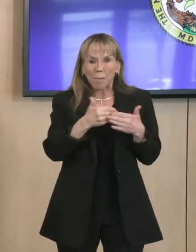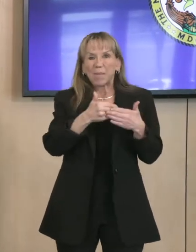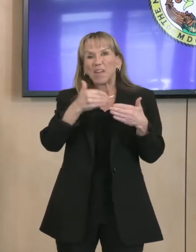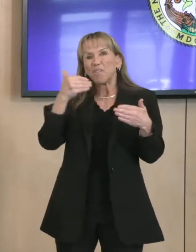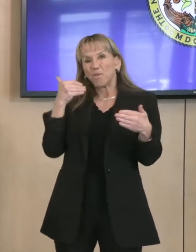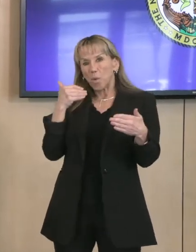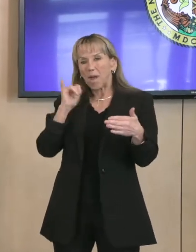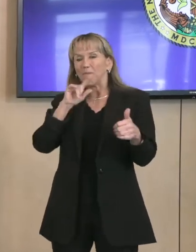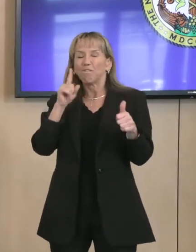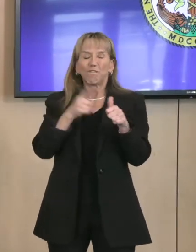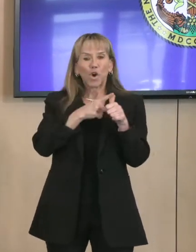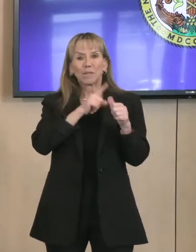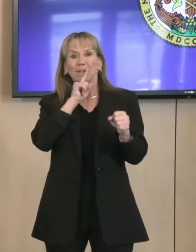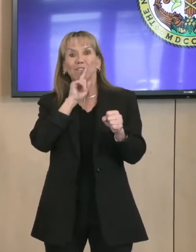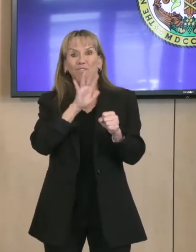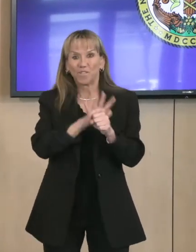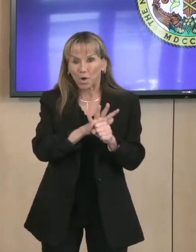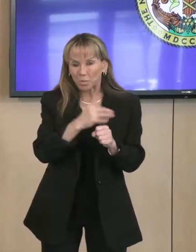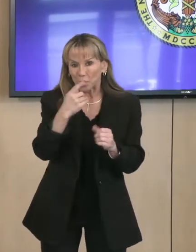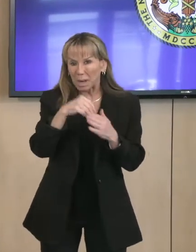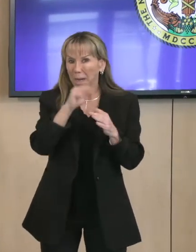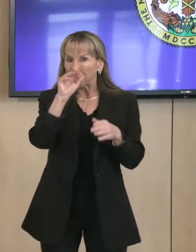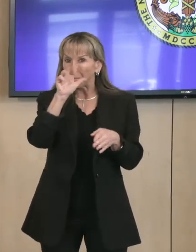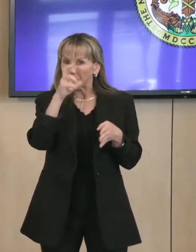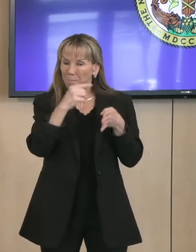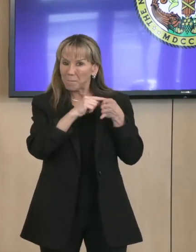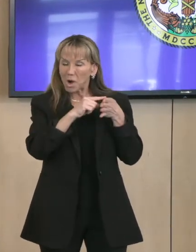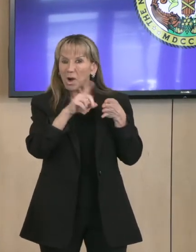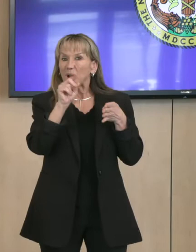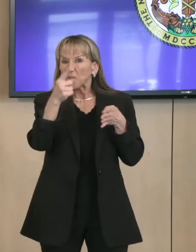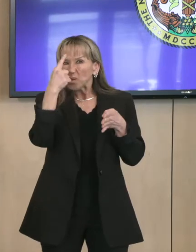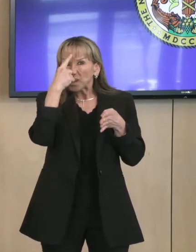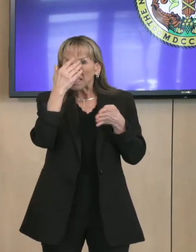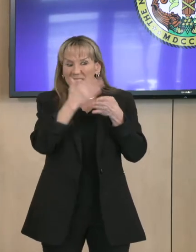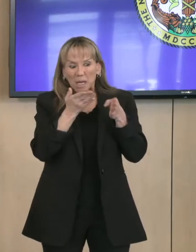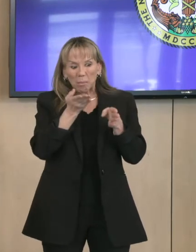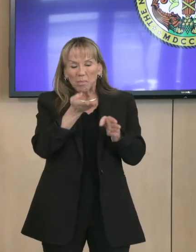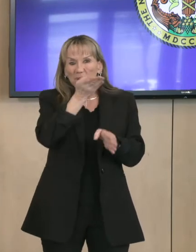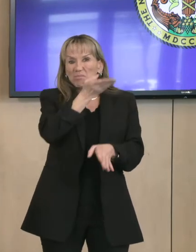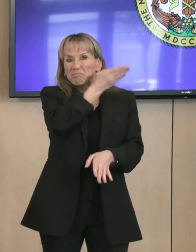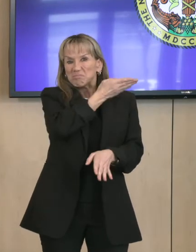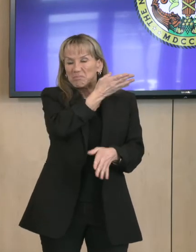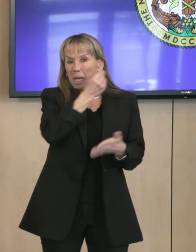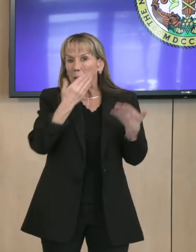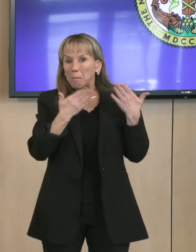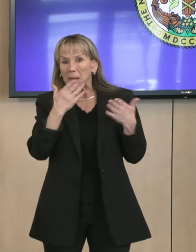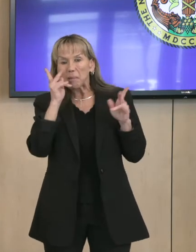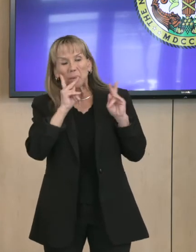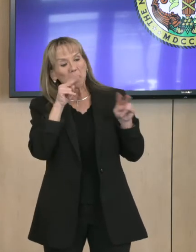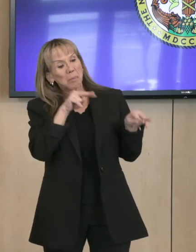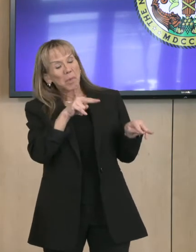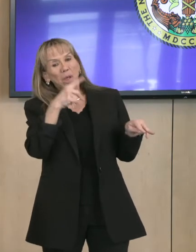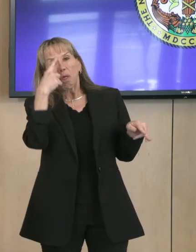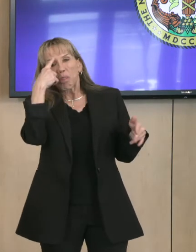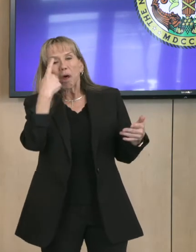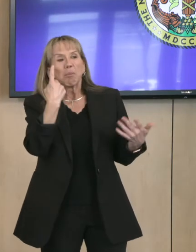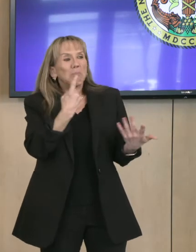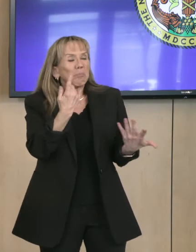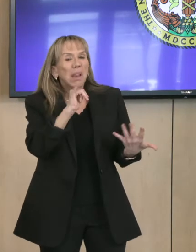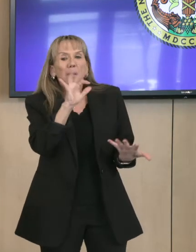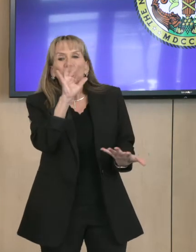in March? And do you think some of those cases were possibly misdiagnosed as the flu or another respiratory